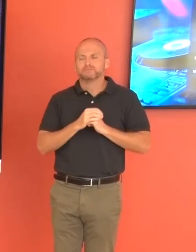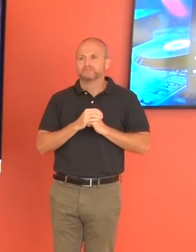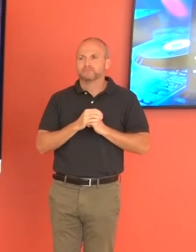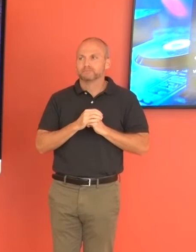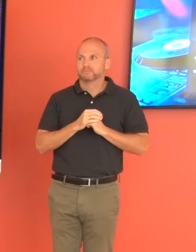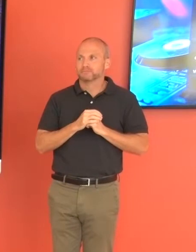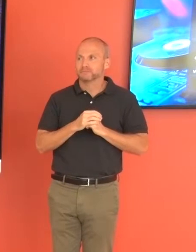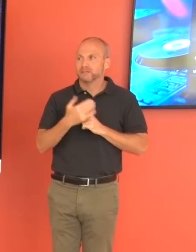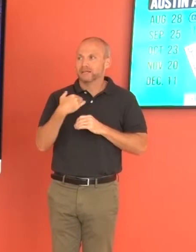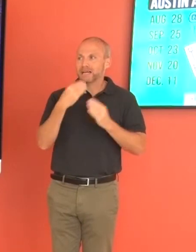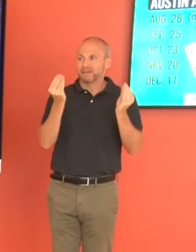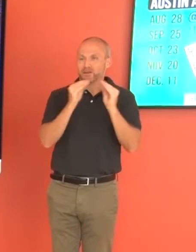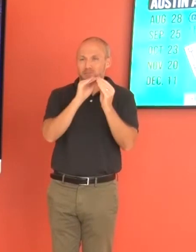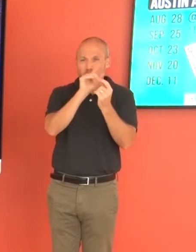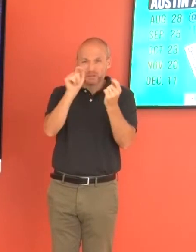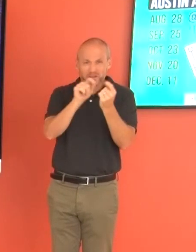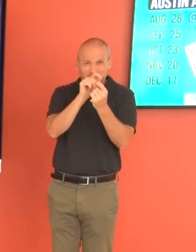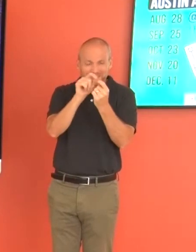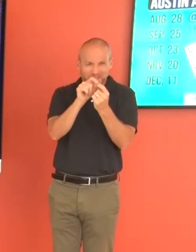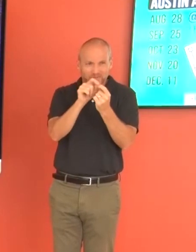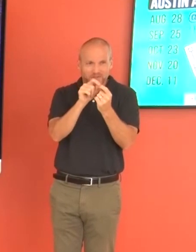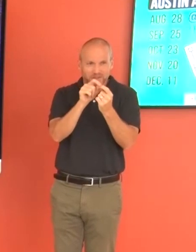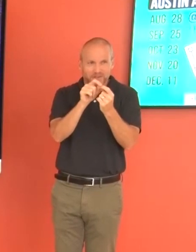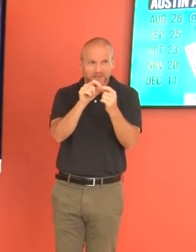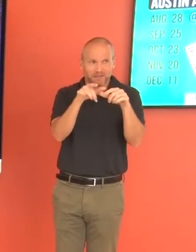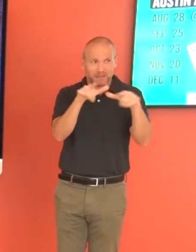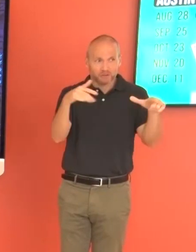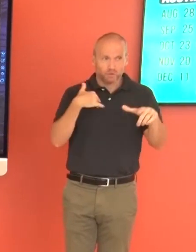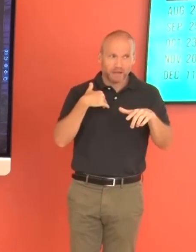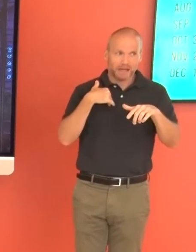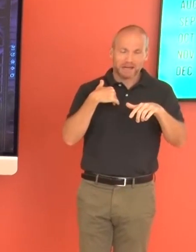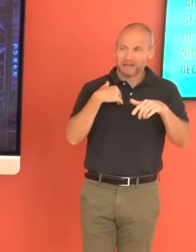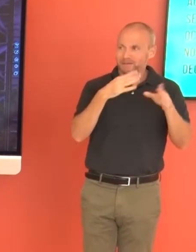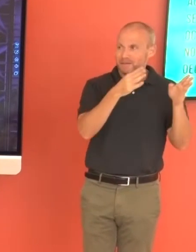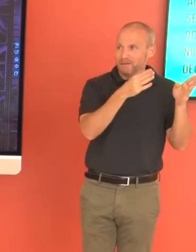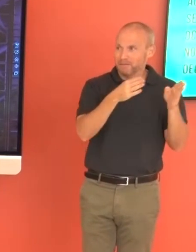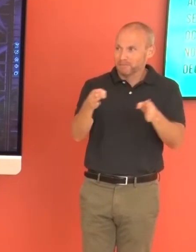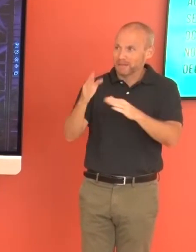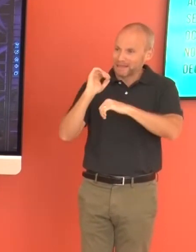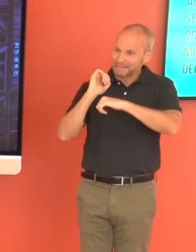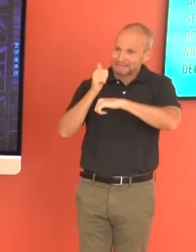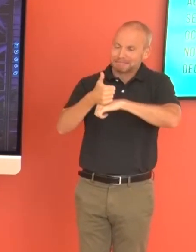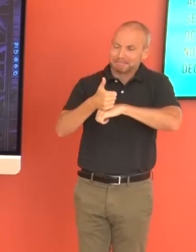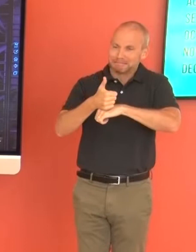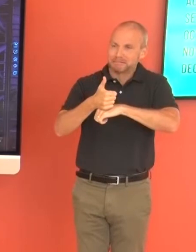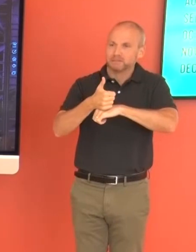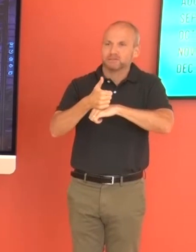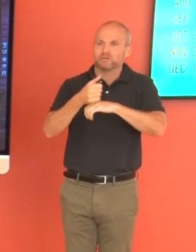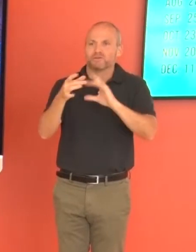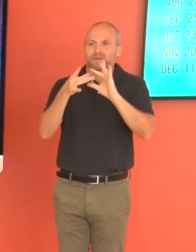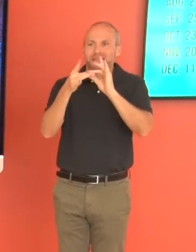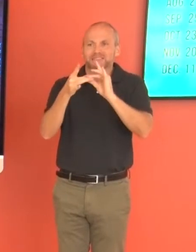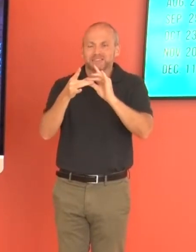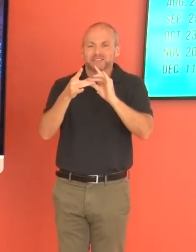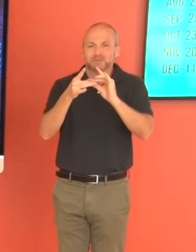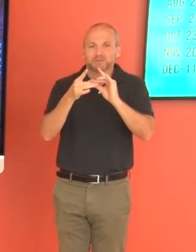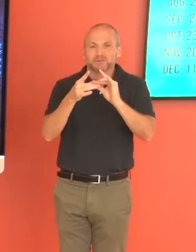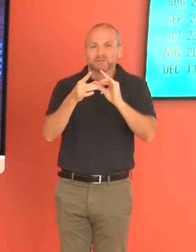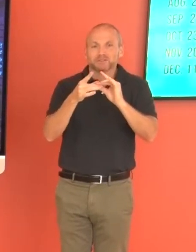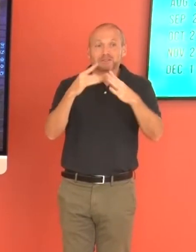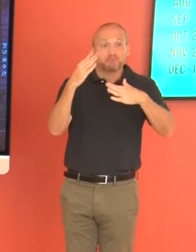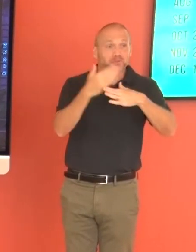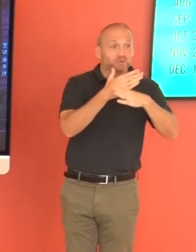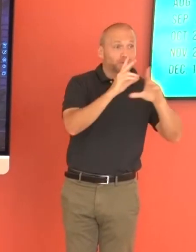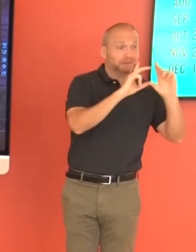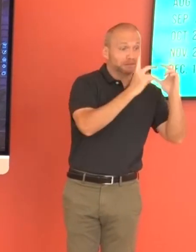in more specific language plans in place to create relationships across departments